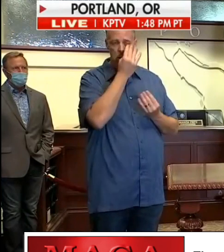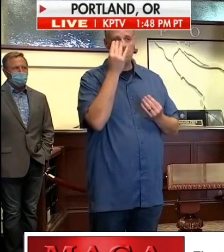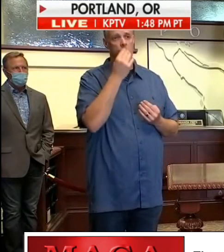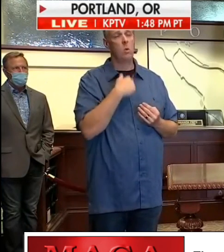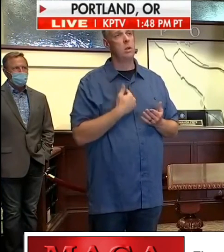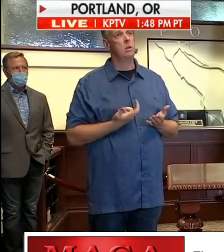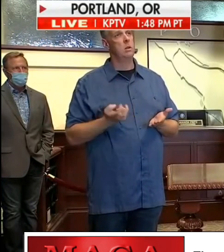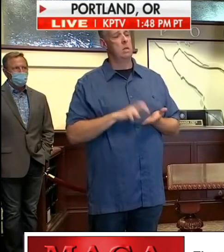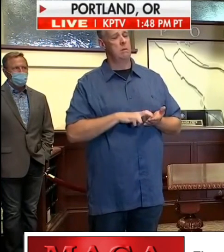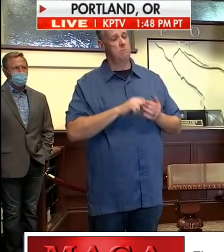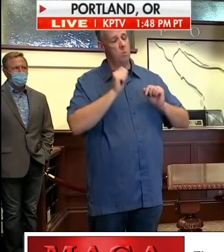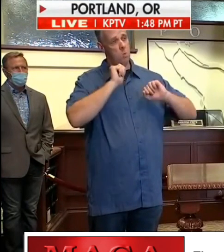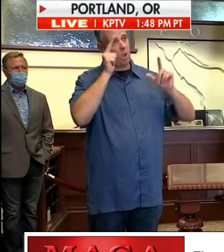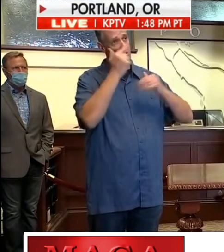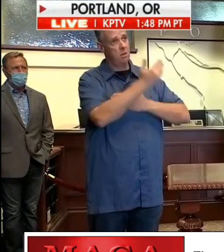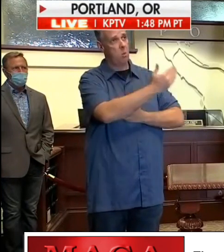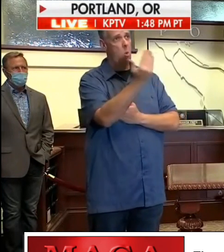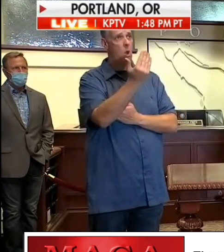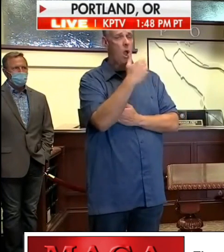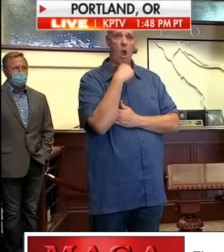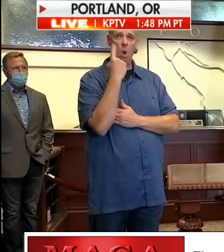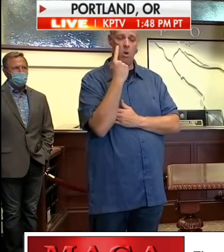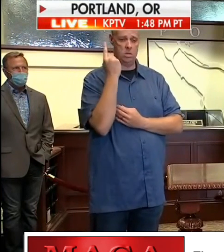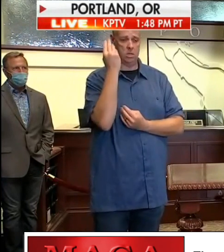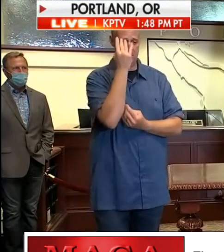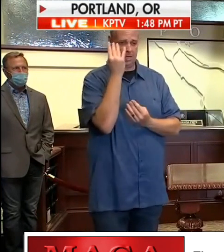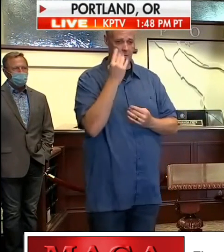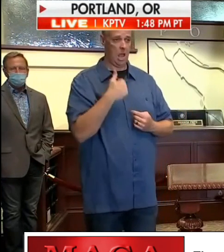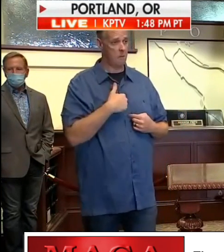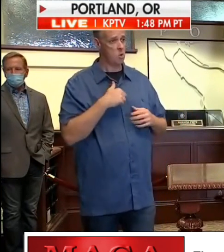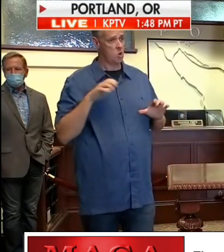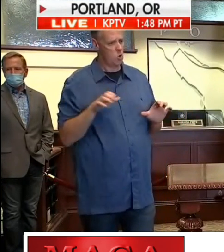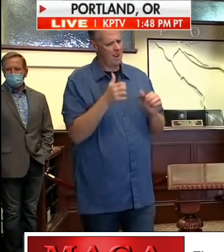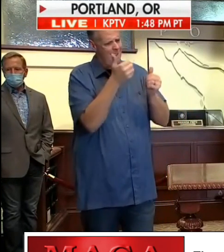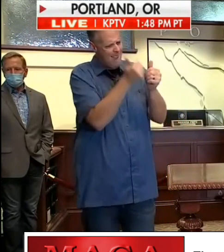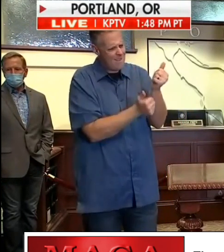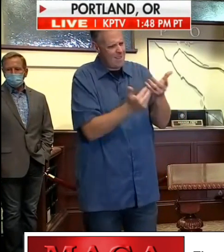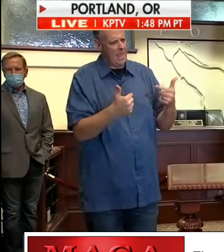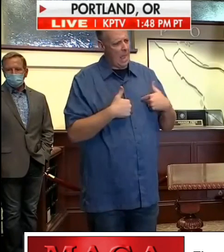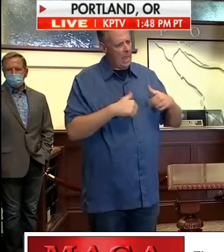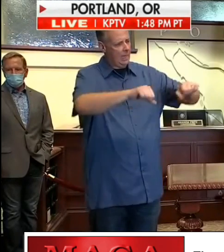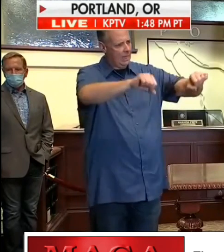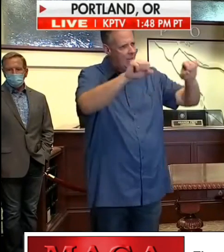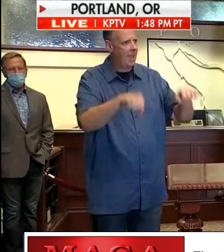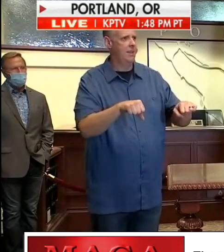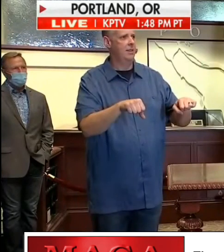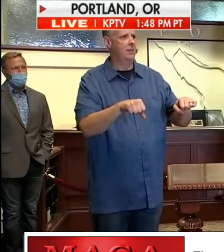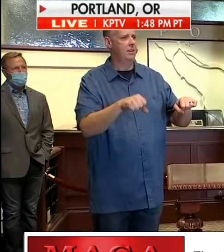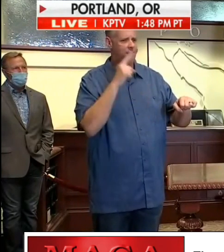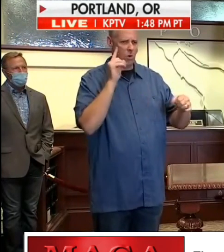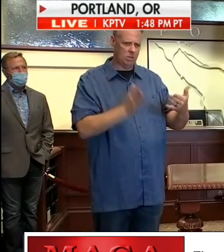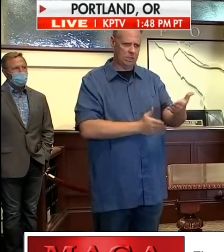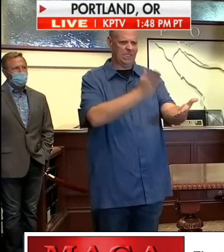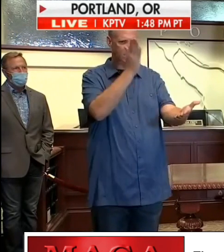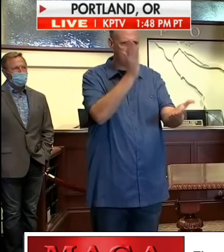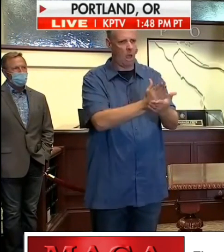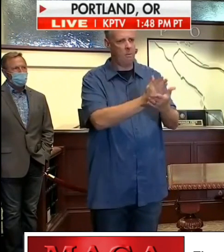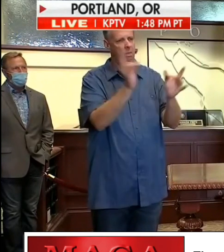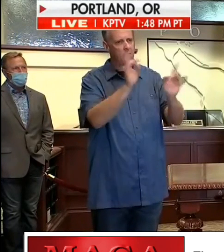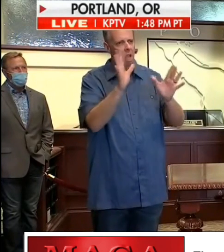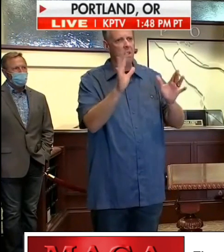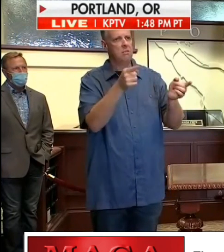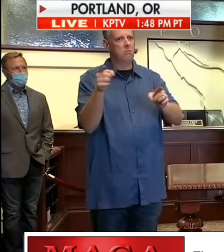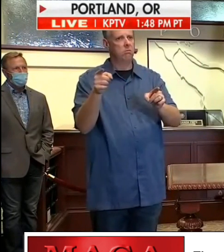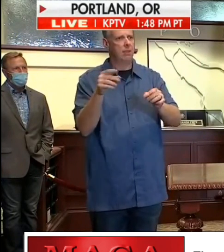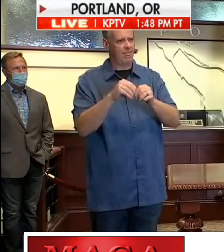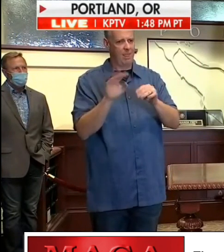when I wake up in the morning, that's the first question I ask myself. Am I doing everything that I possibly can to end the violence in this community? Am